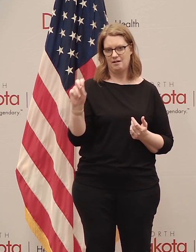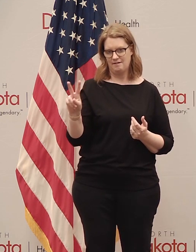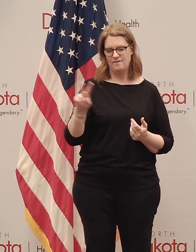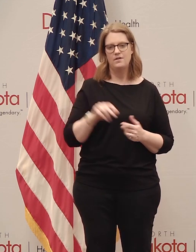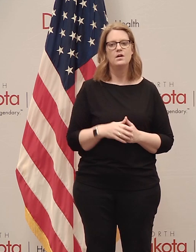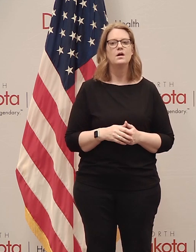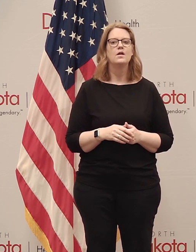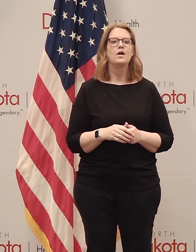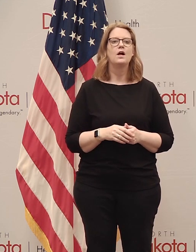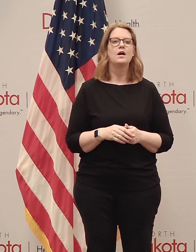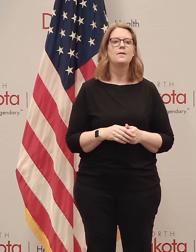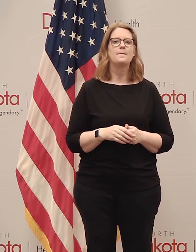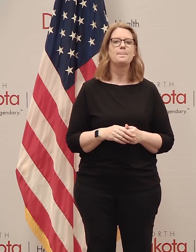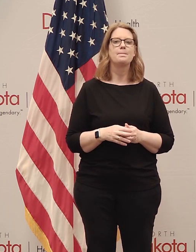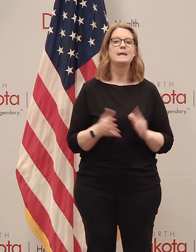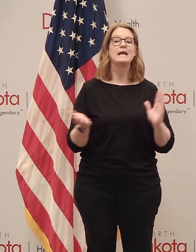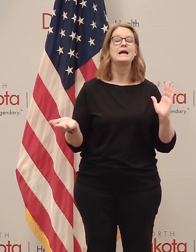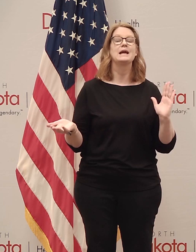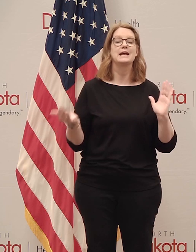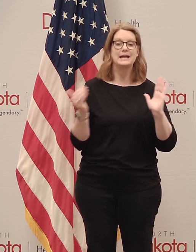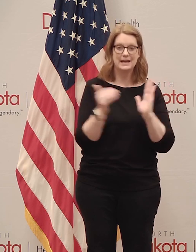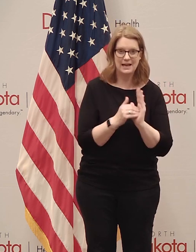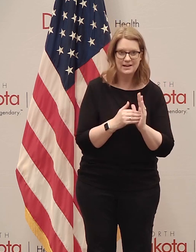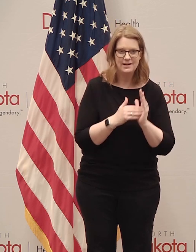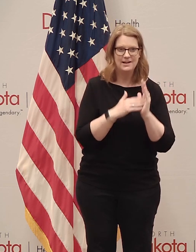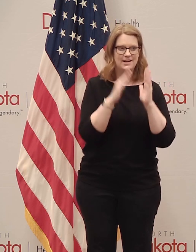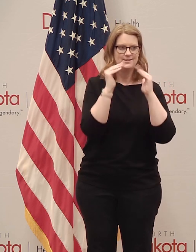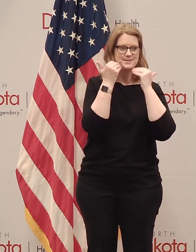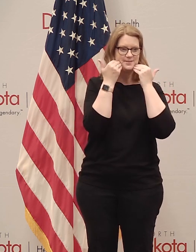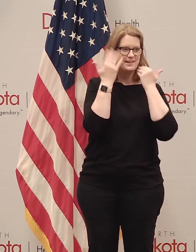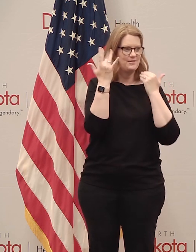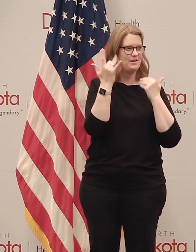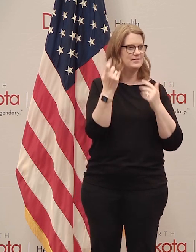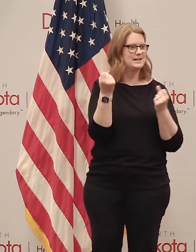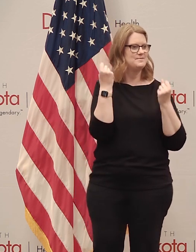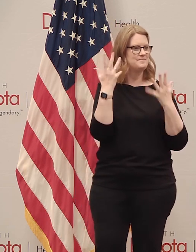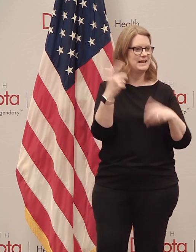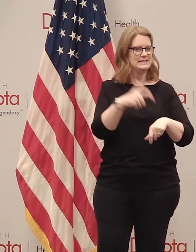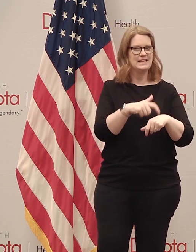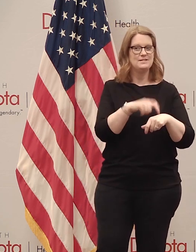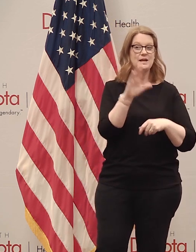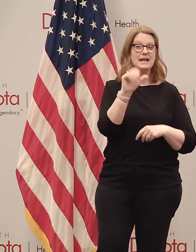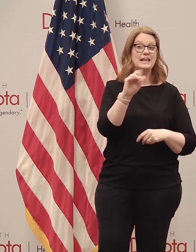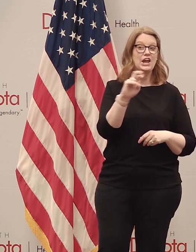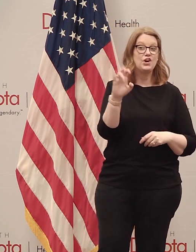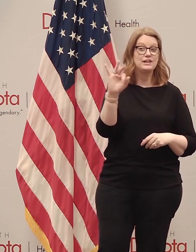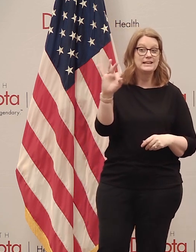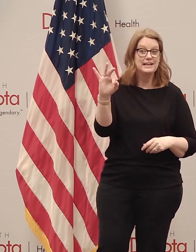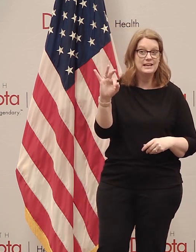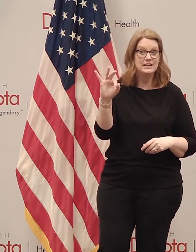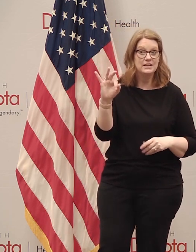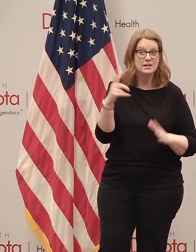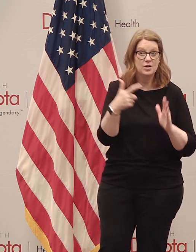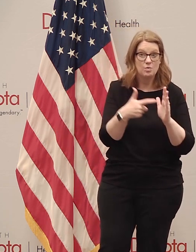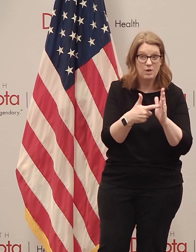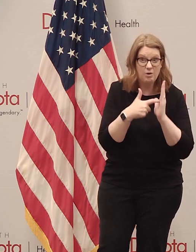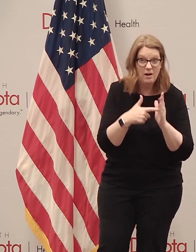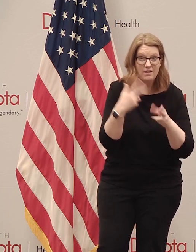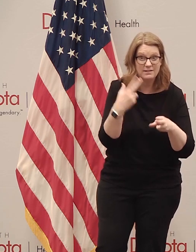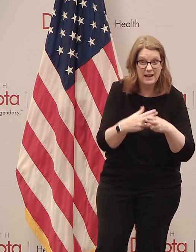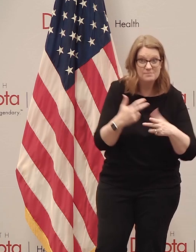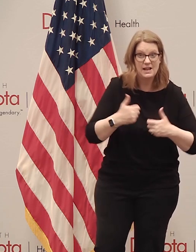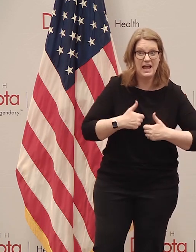governor.nd.gov. I need to repeat, and I'm smiling because we've said this so many times, CARE-19 does not require or utilize